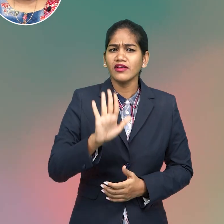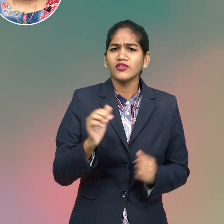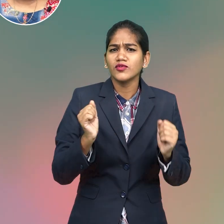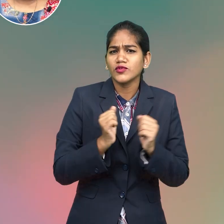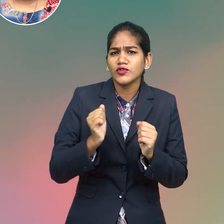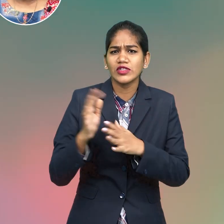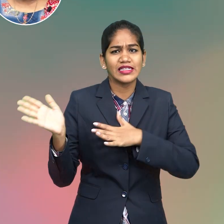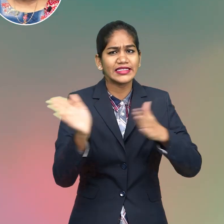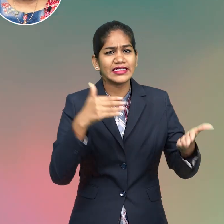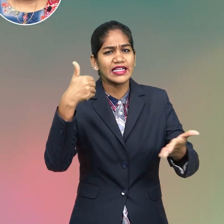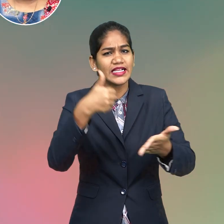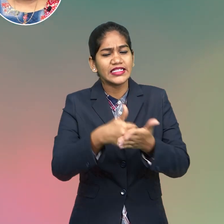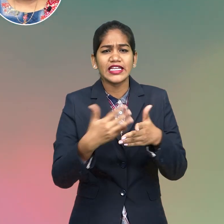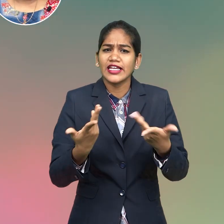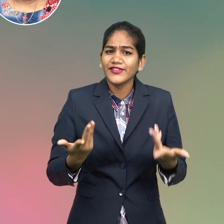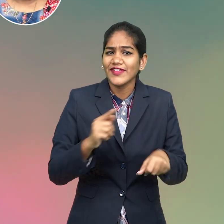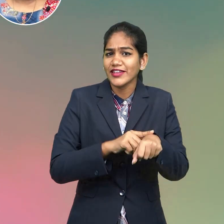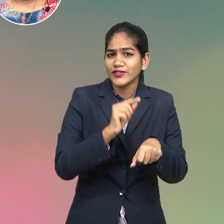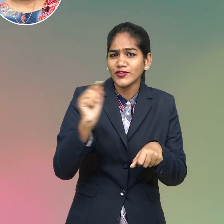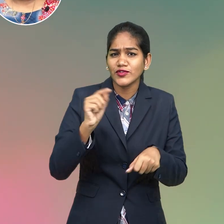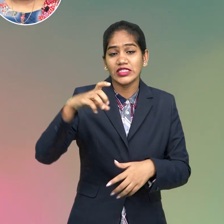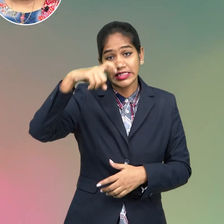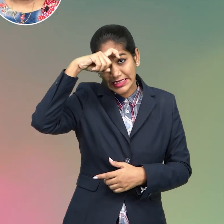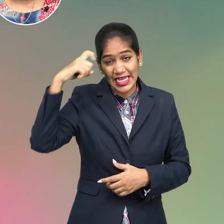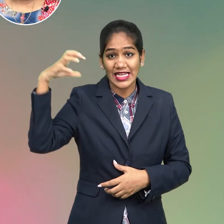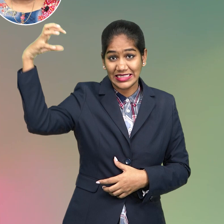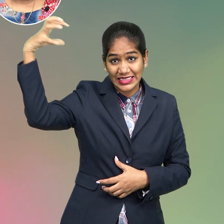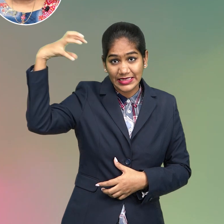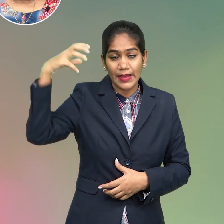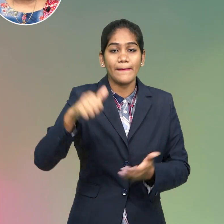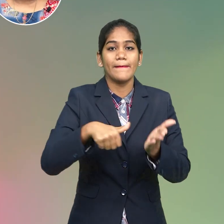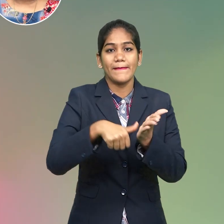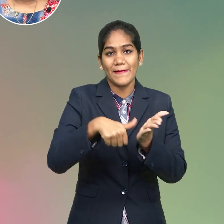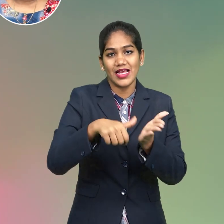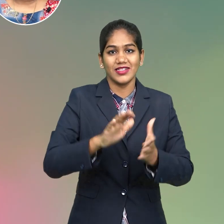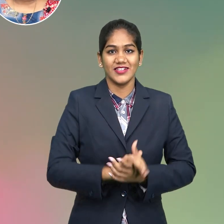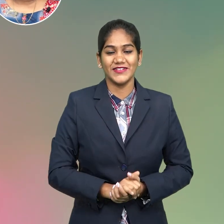have a cool climate even during the summer months.